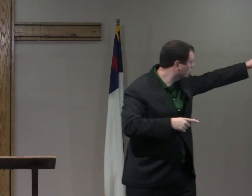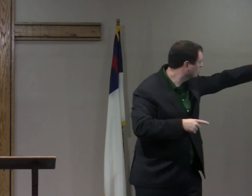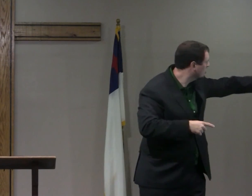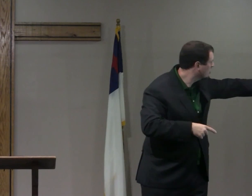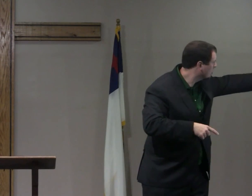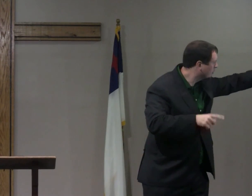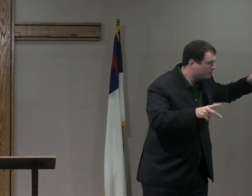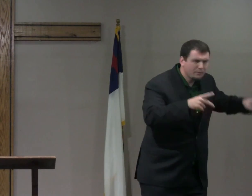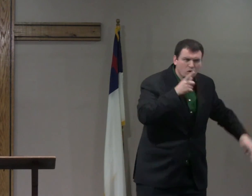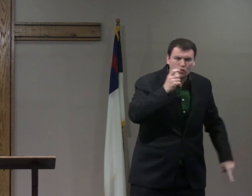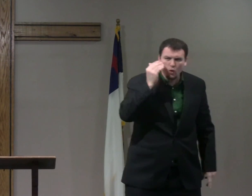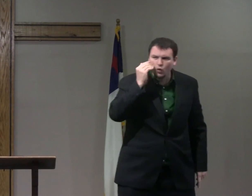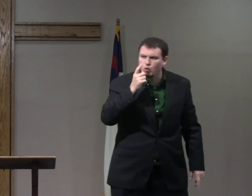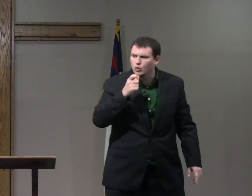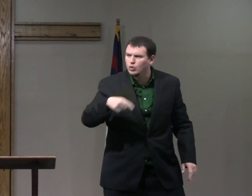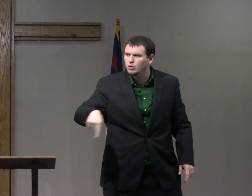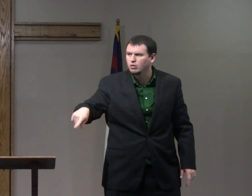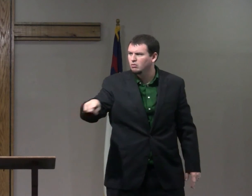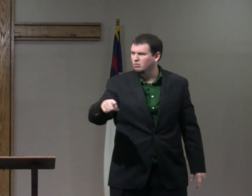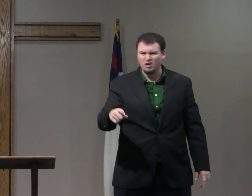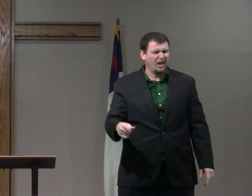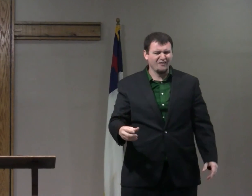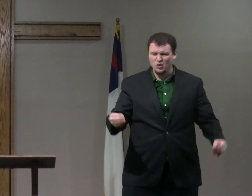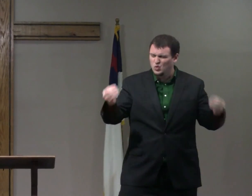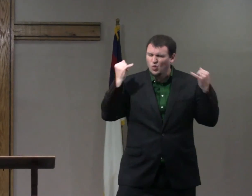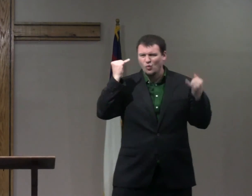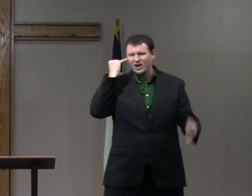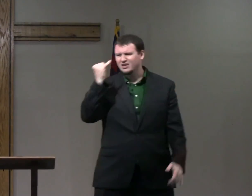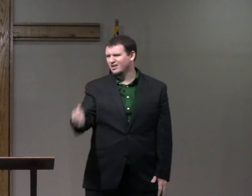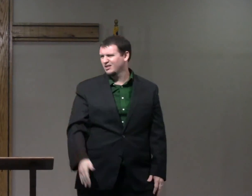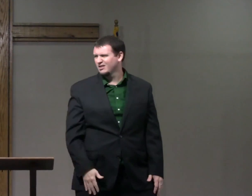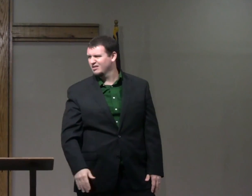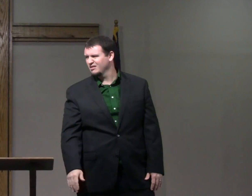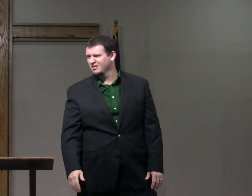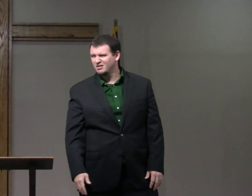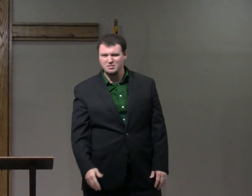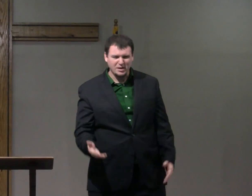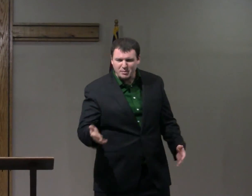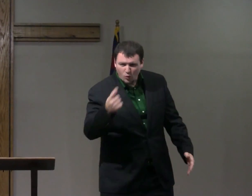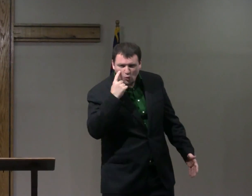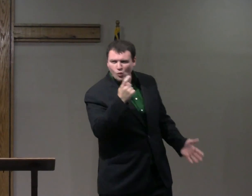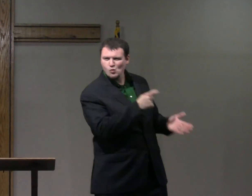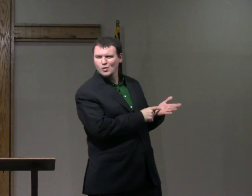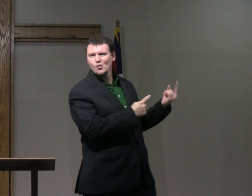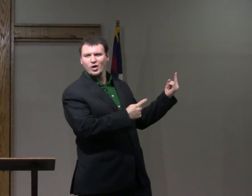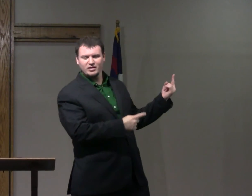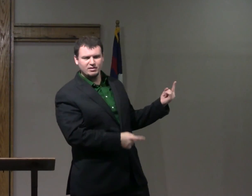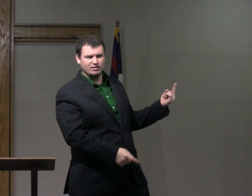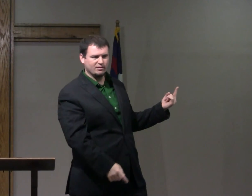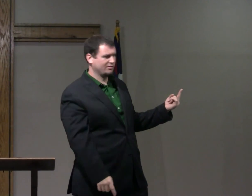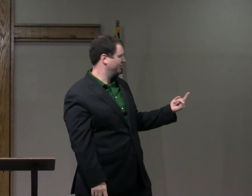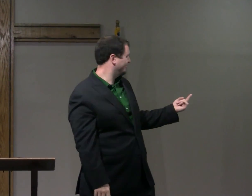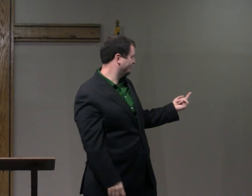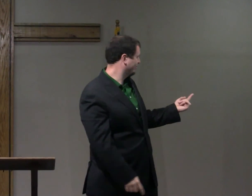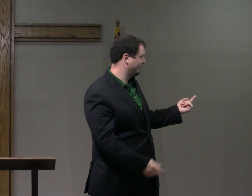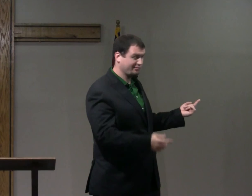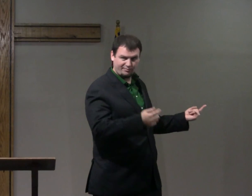Do you know who these people are? Do you know? I have no idea who these people